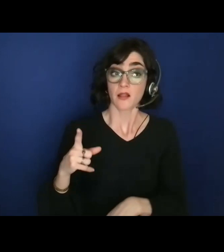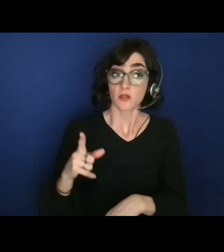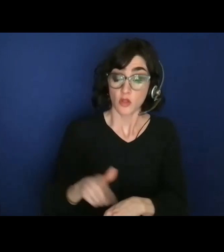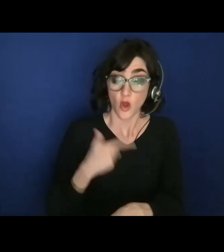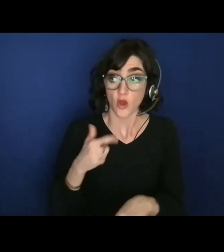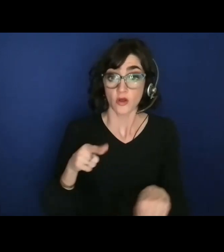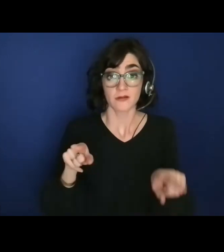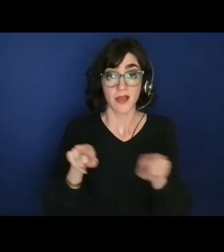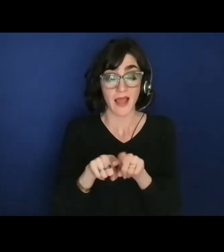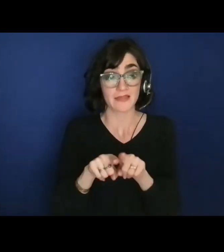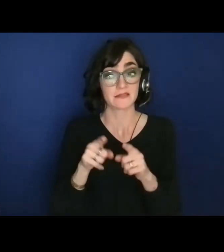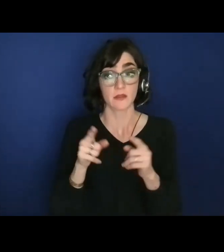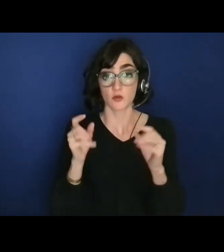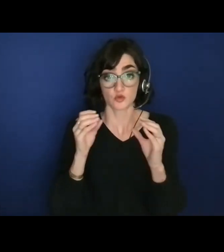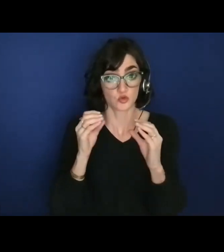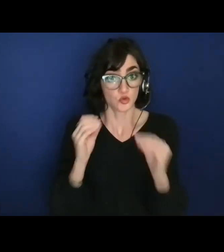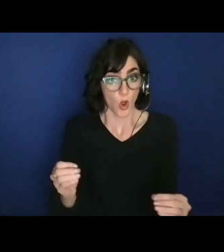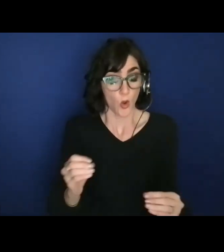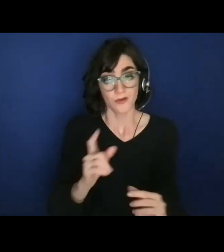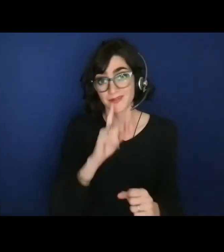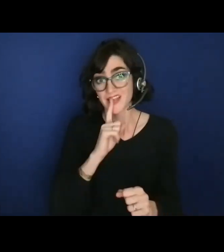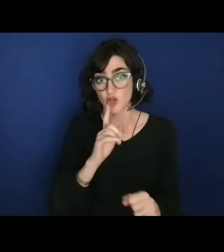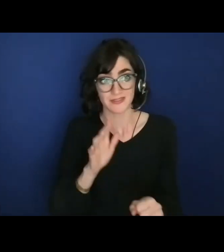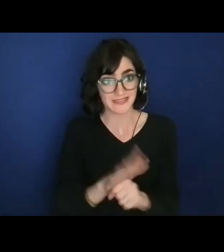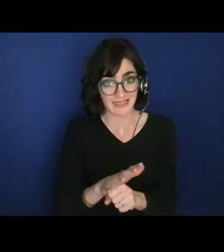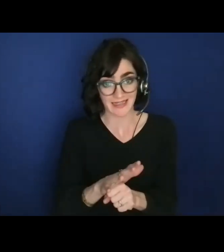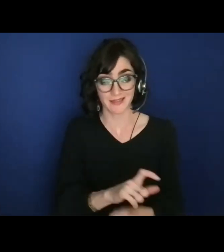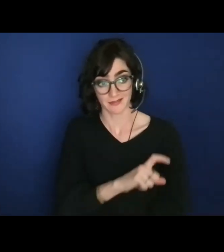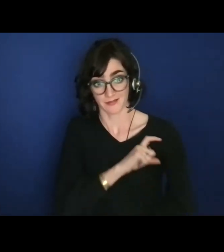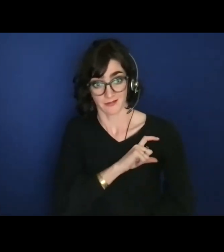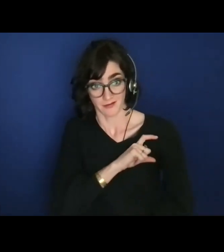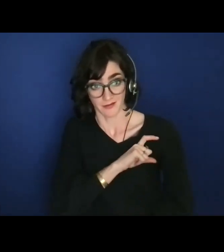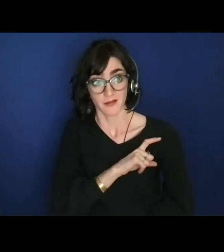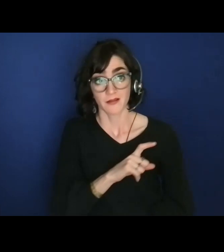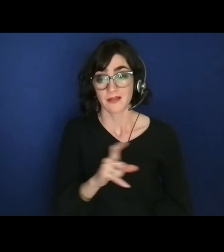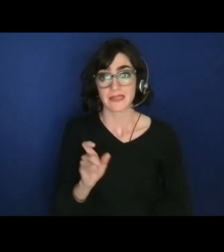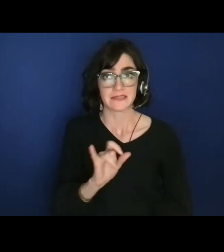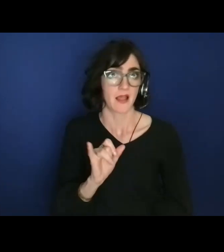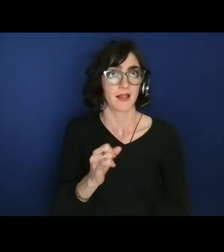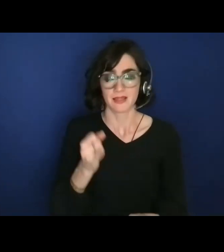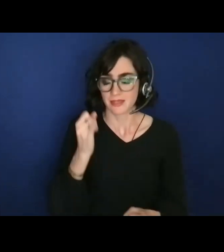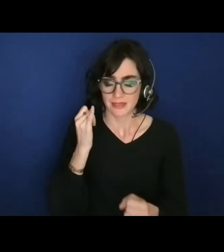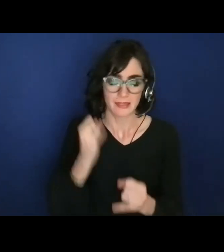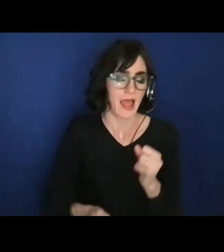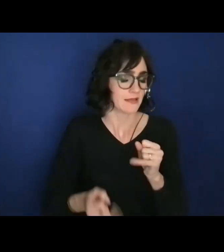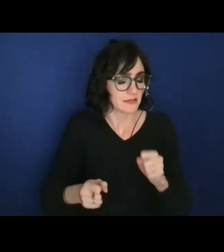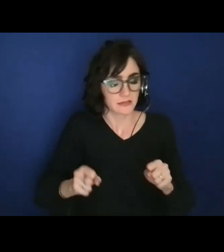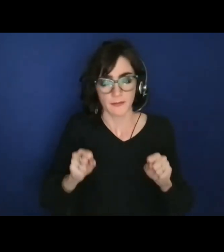are, as long as there's no assurance that law enforcement is like the absolute last,